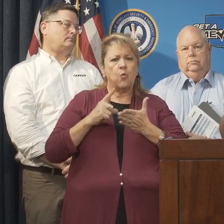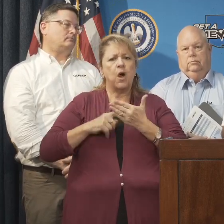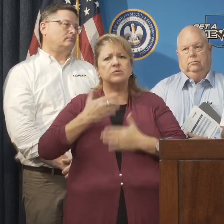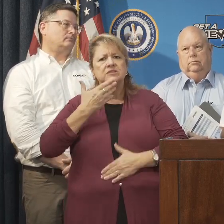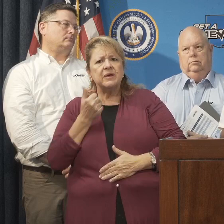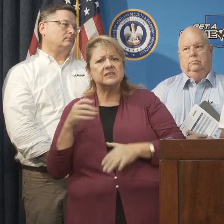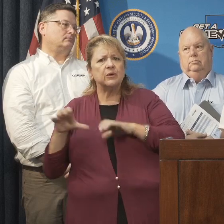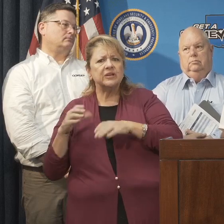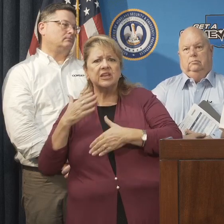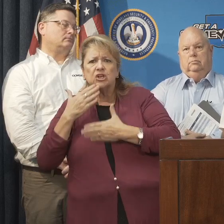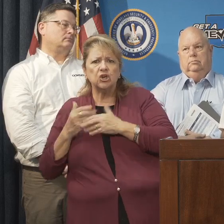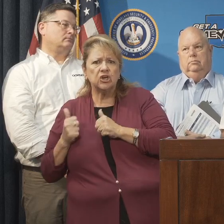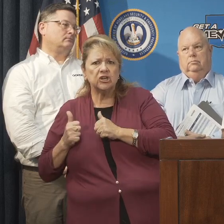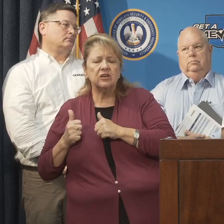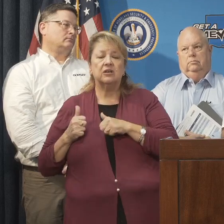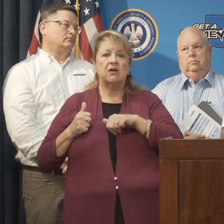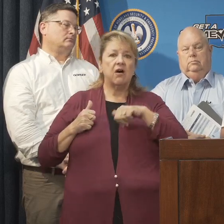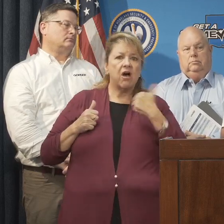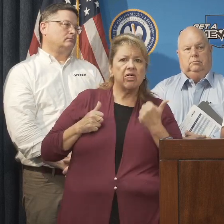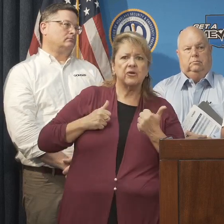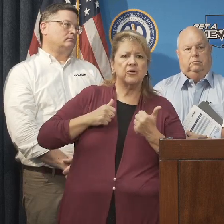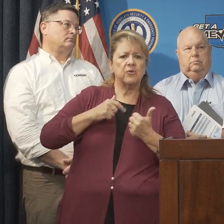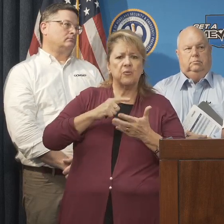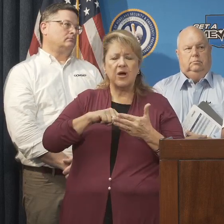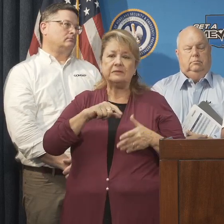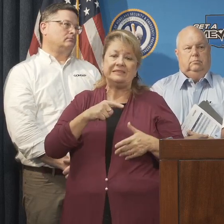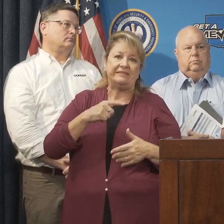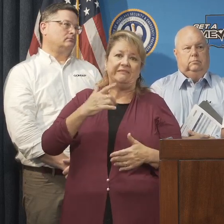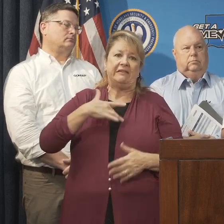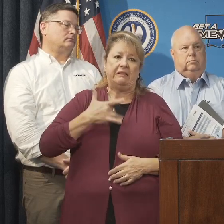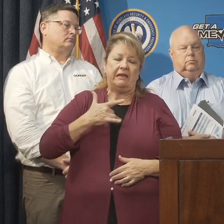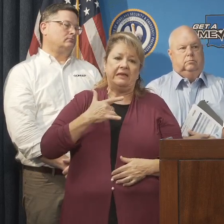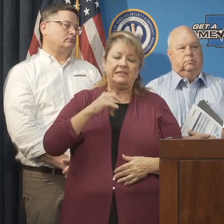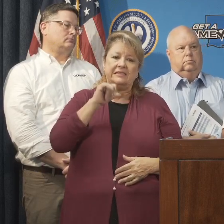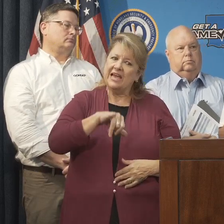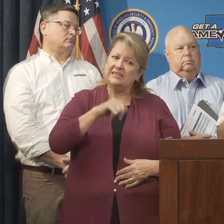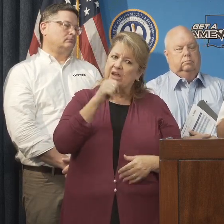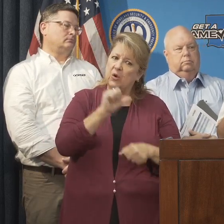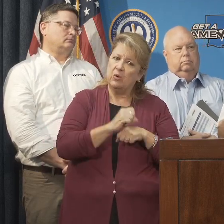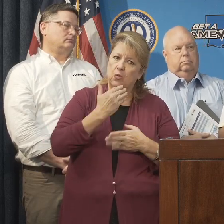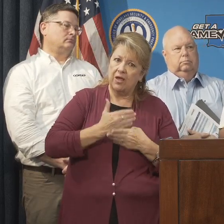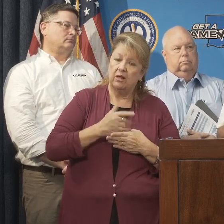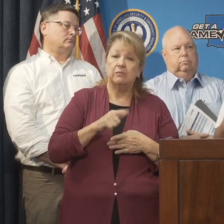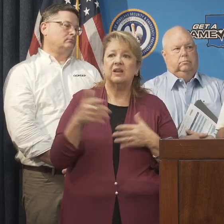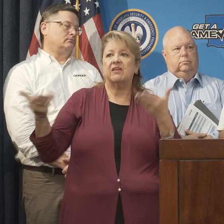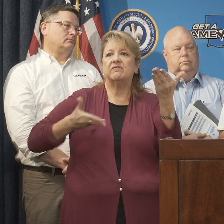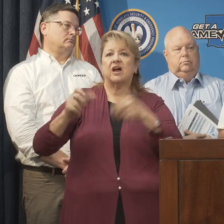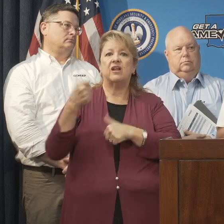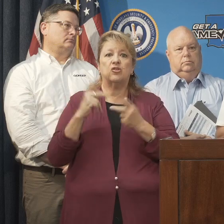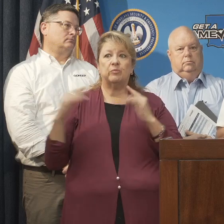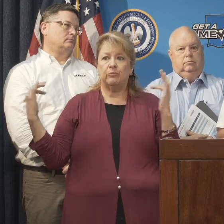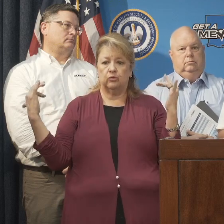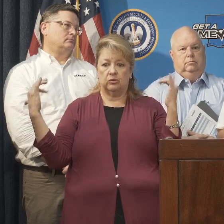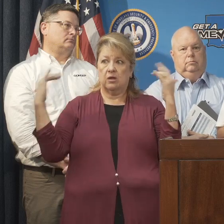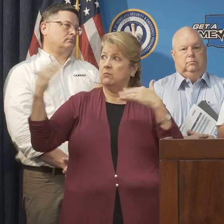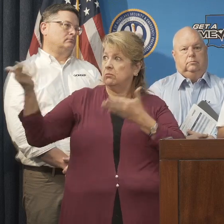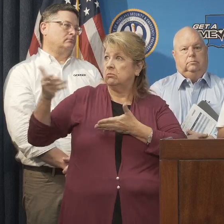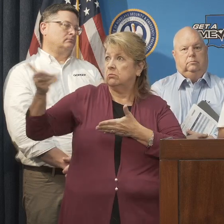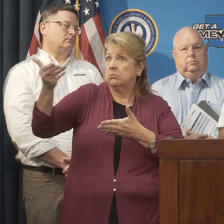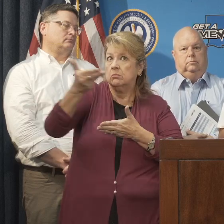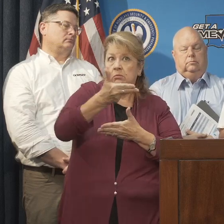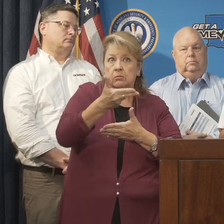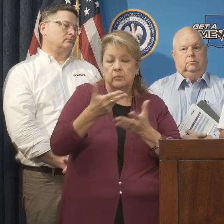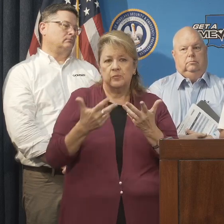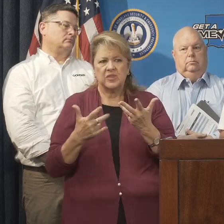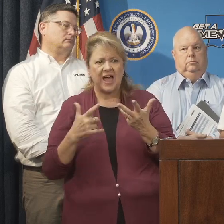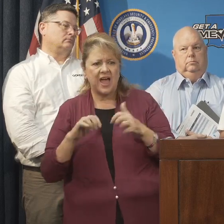invite people from other states to come in and share their experience with us, invite the U.S. Forest Service. So this is a new normal that we have to